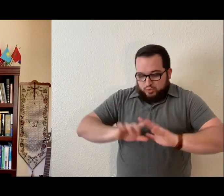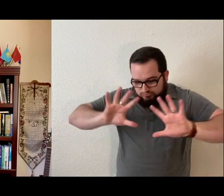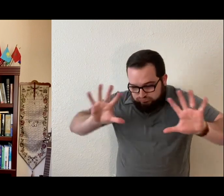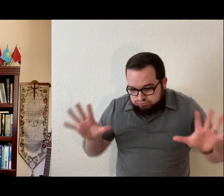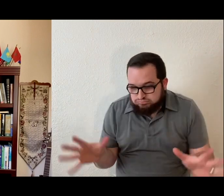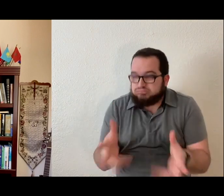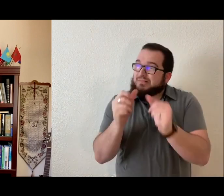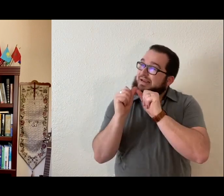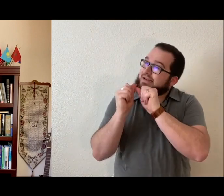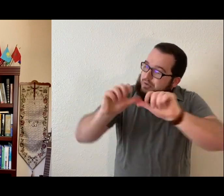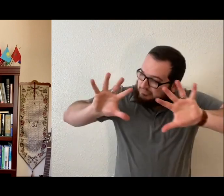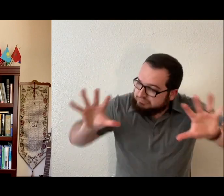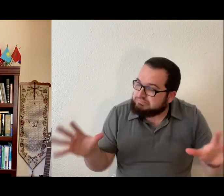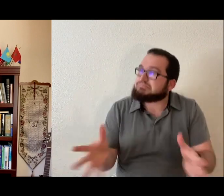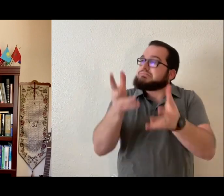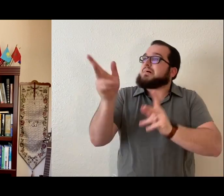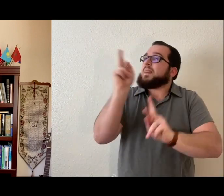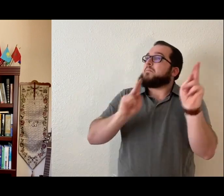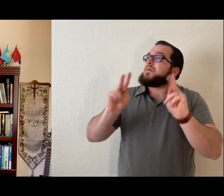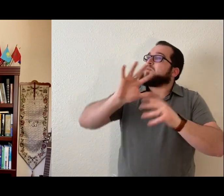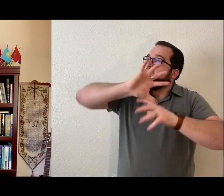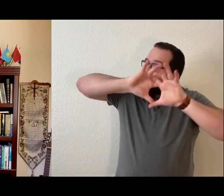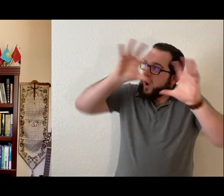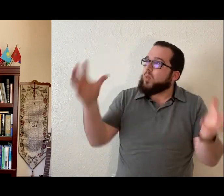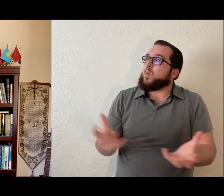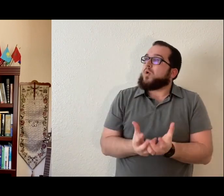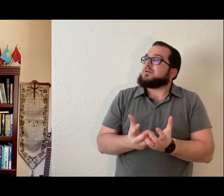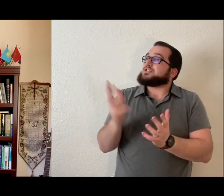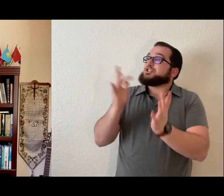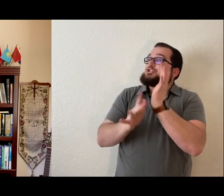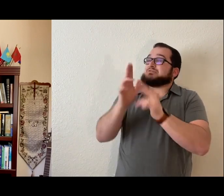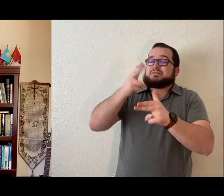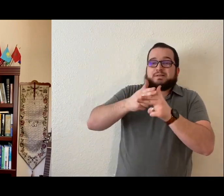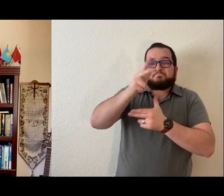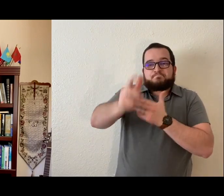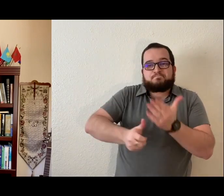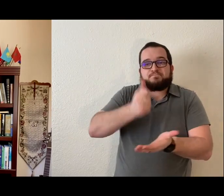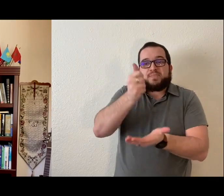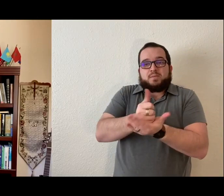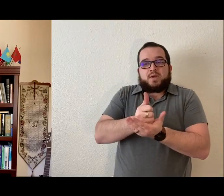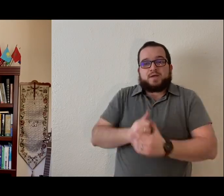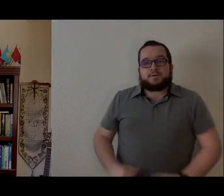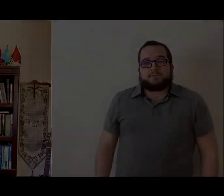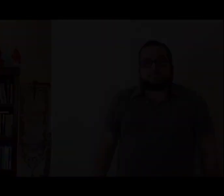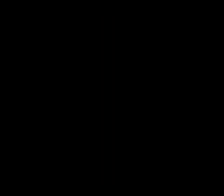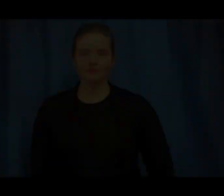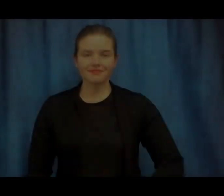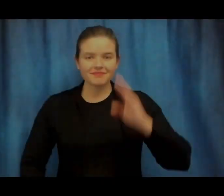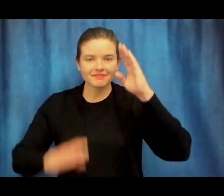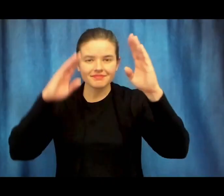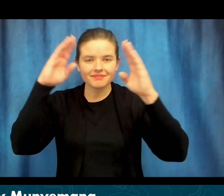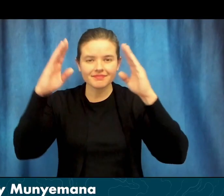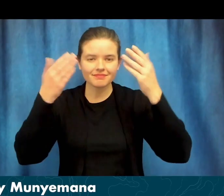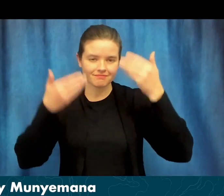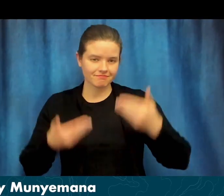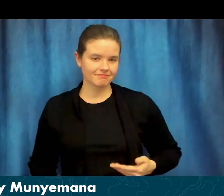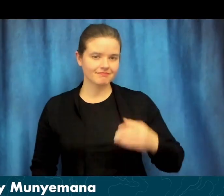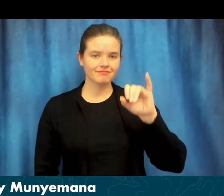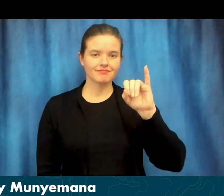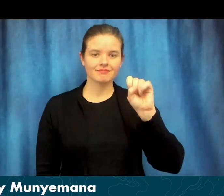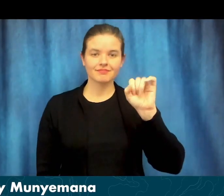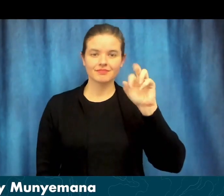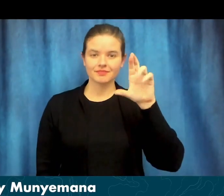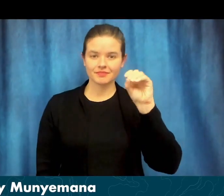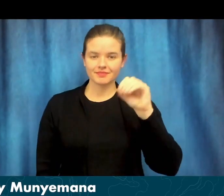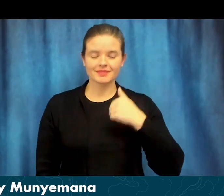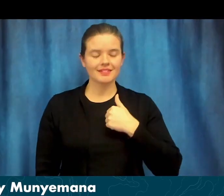body around the world. That's our prayer. In your name, Jesus, that we pray. Amen. Hello,